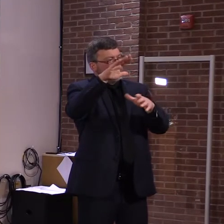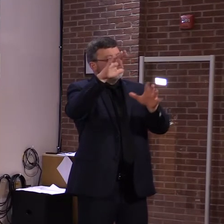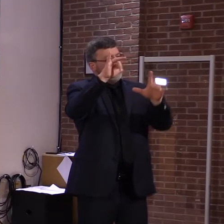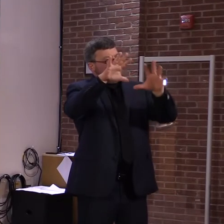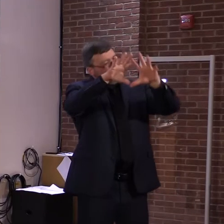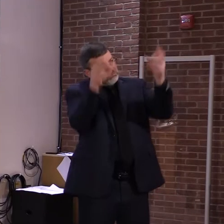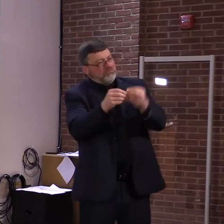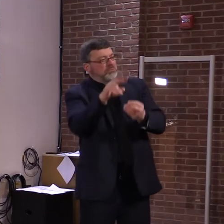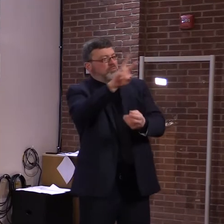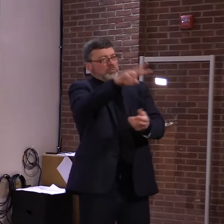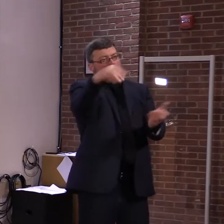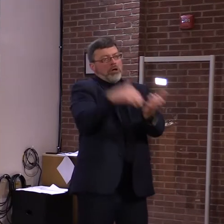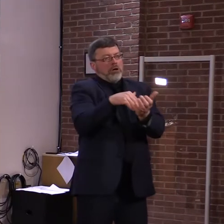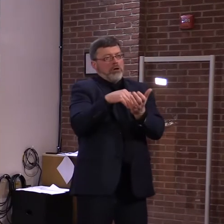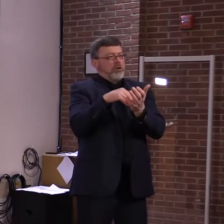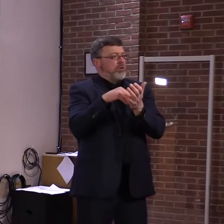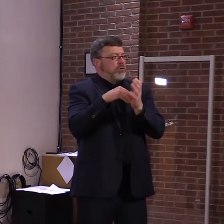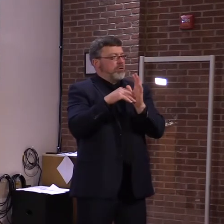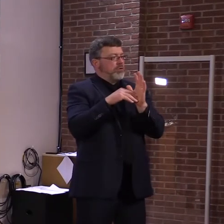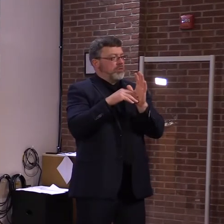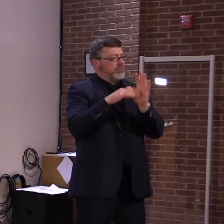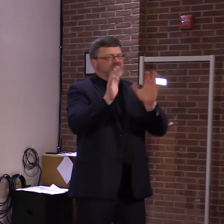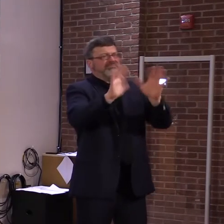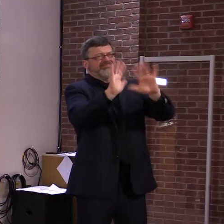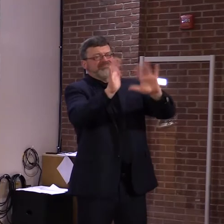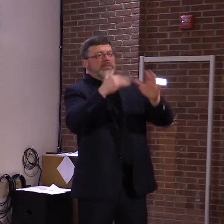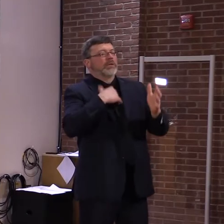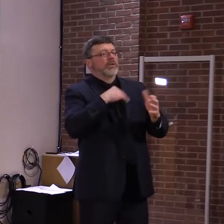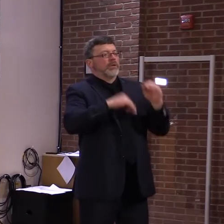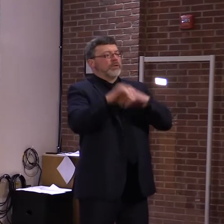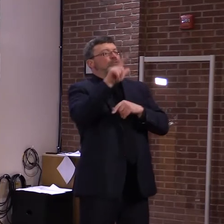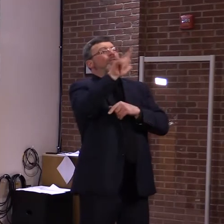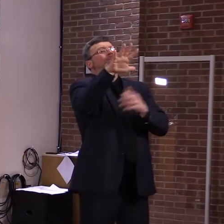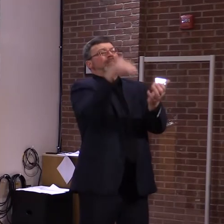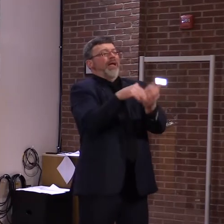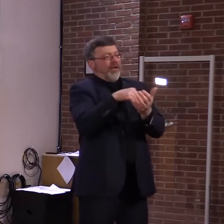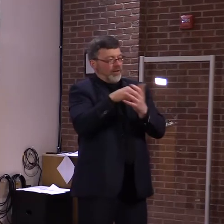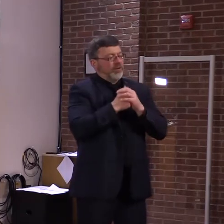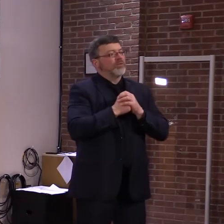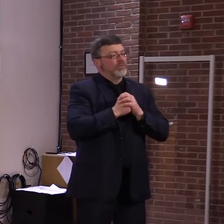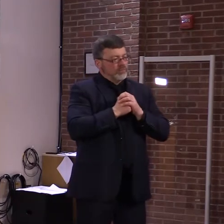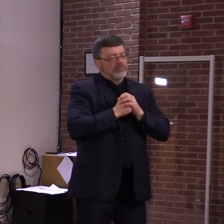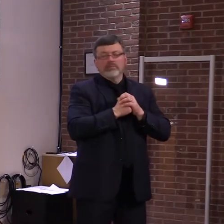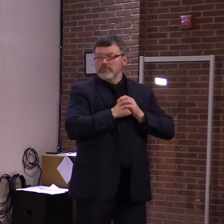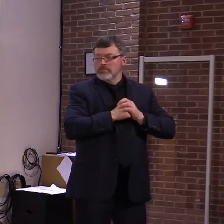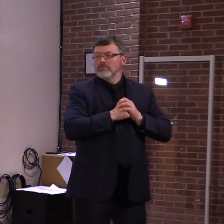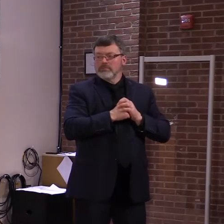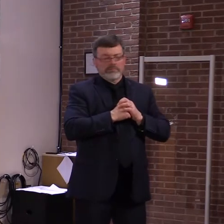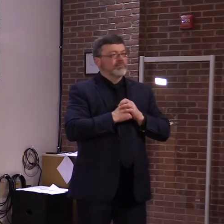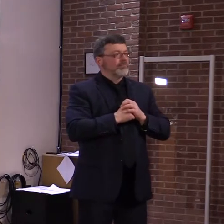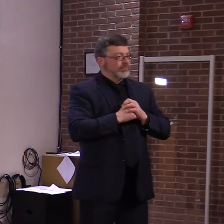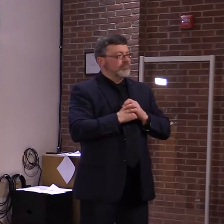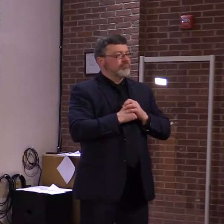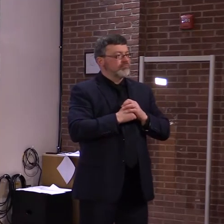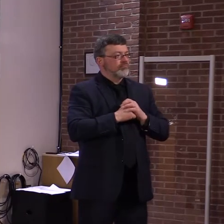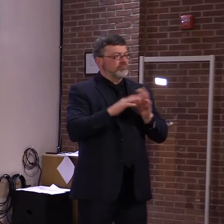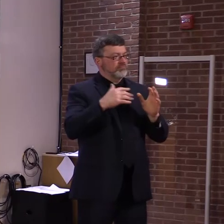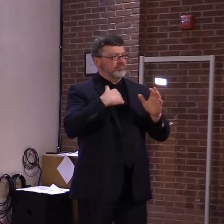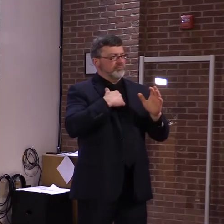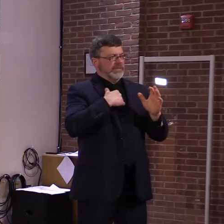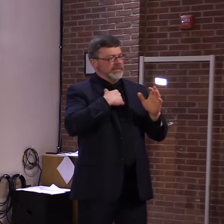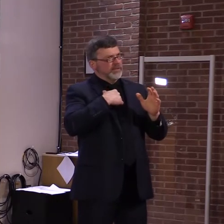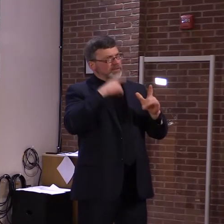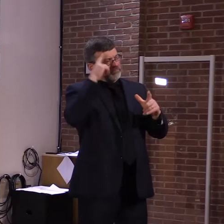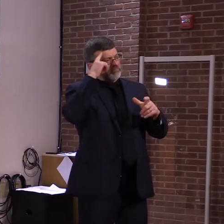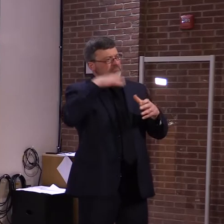week. And that's going to be our allocation. We have been, I said this, I think on Tuesday, we've been